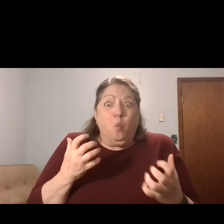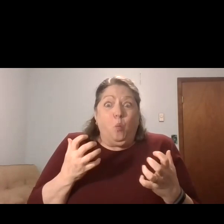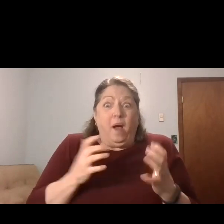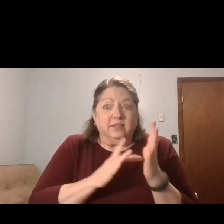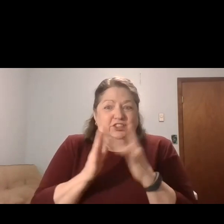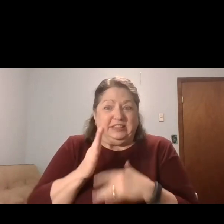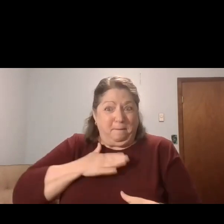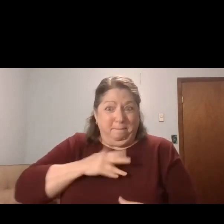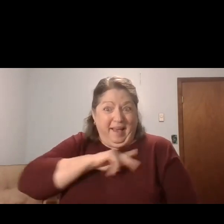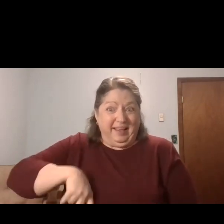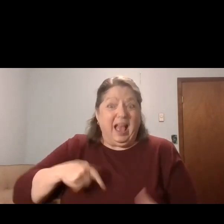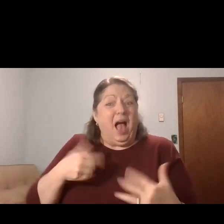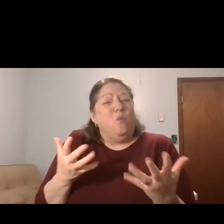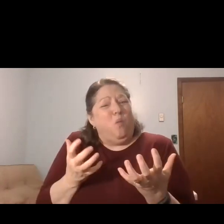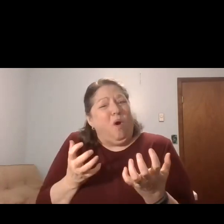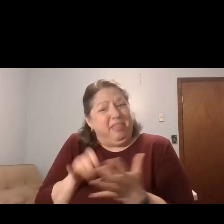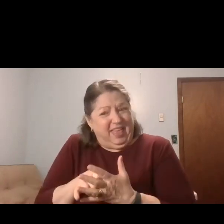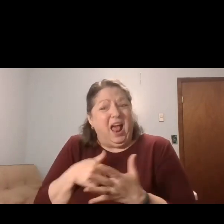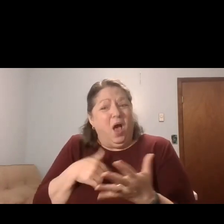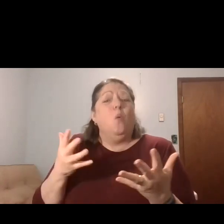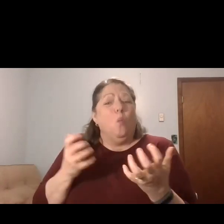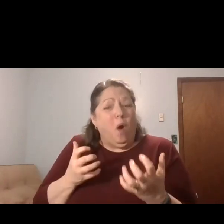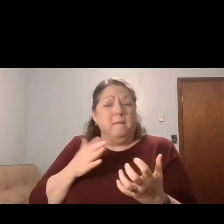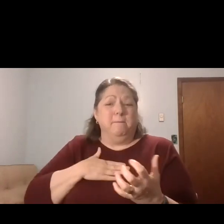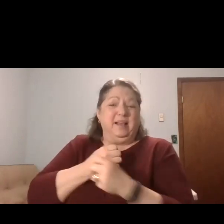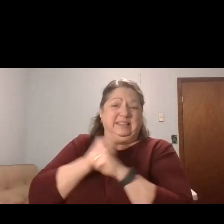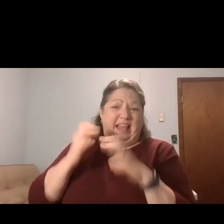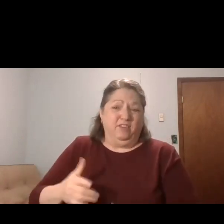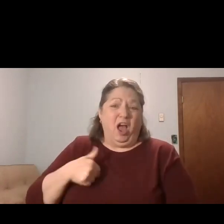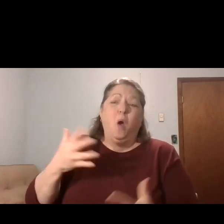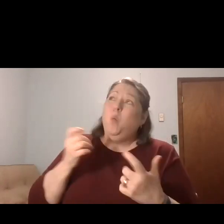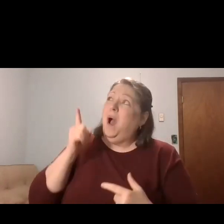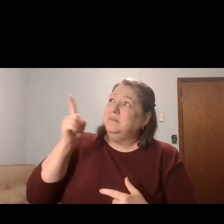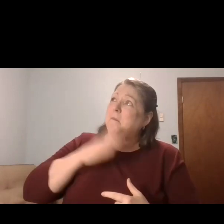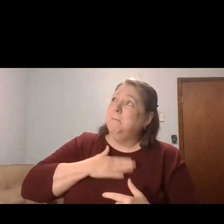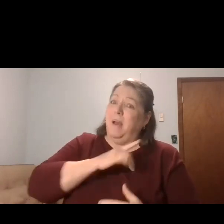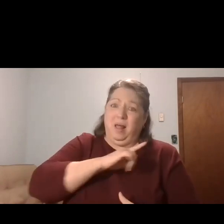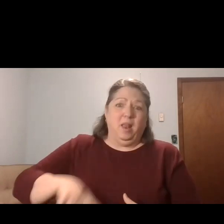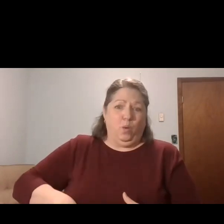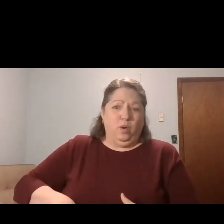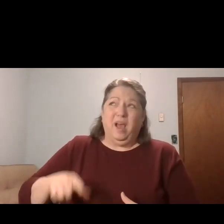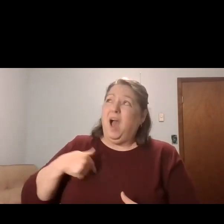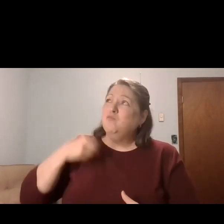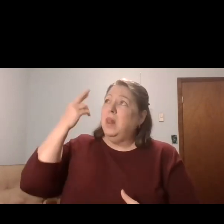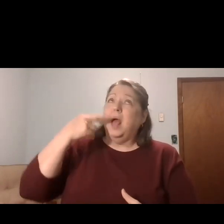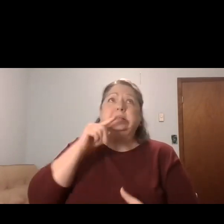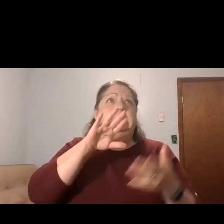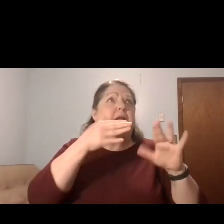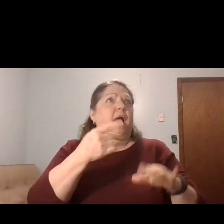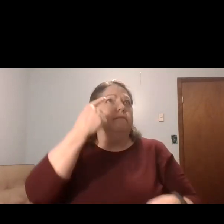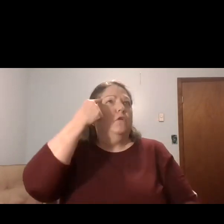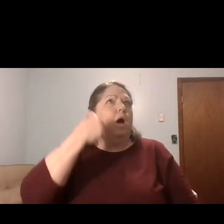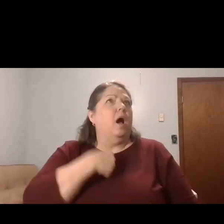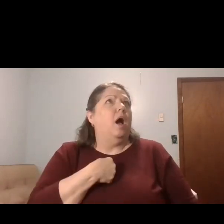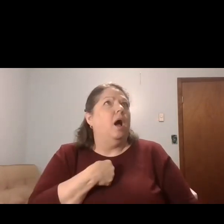him to be my Savior. I want him to be my Lord. I realize that he died on the cross for my sins, and that because of